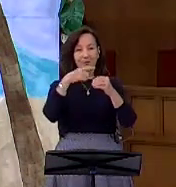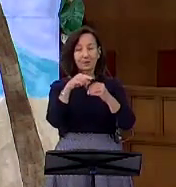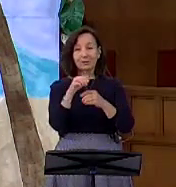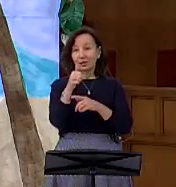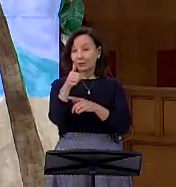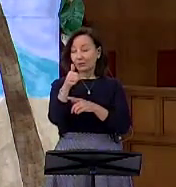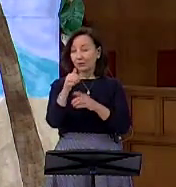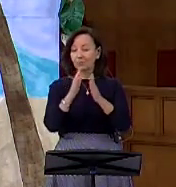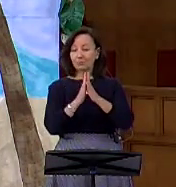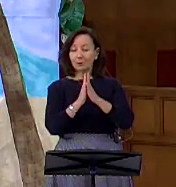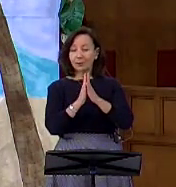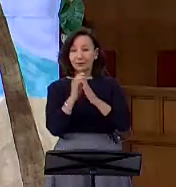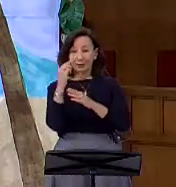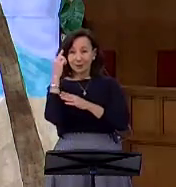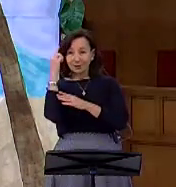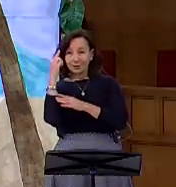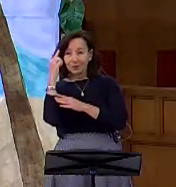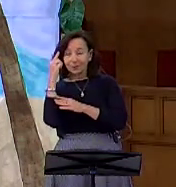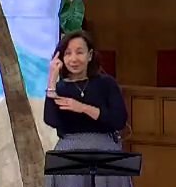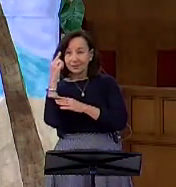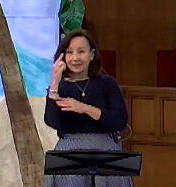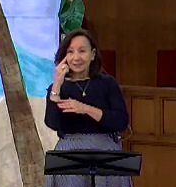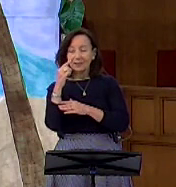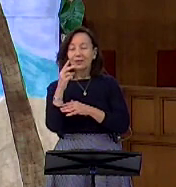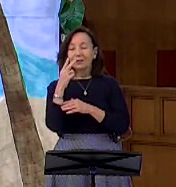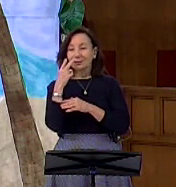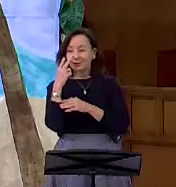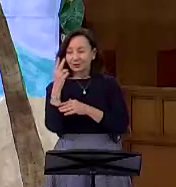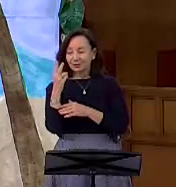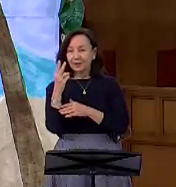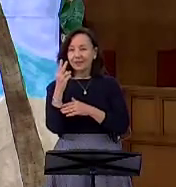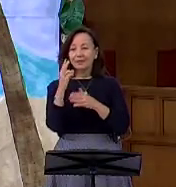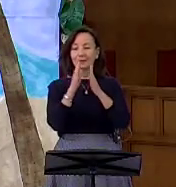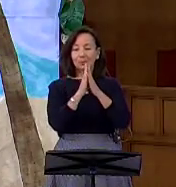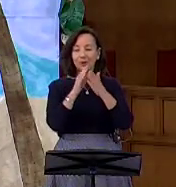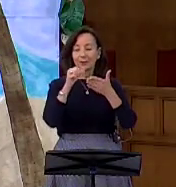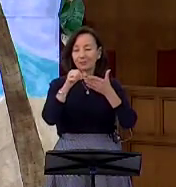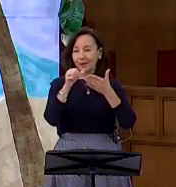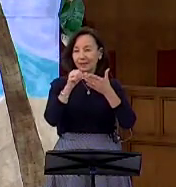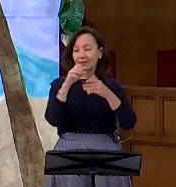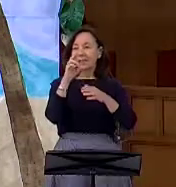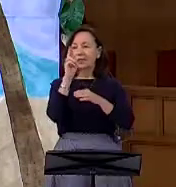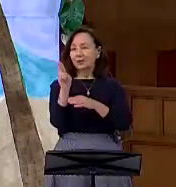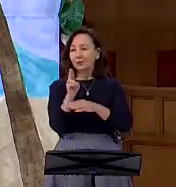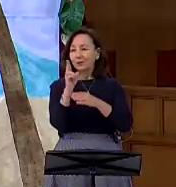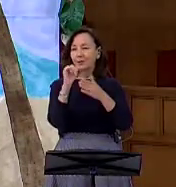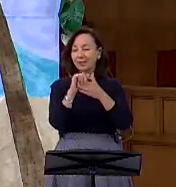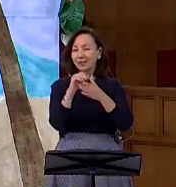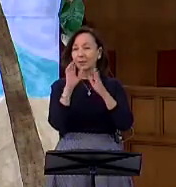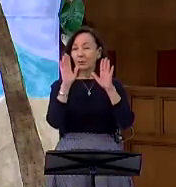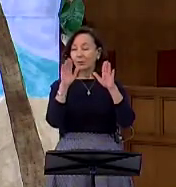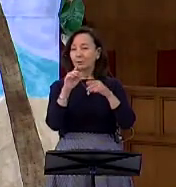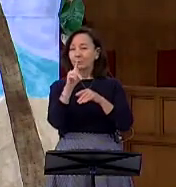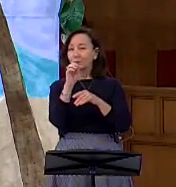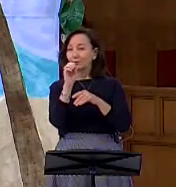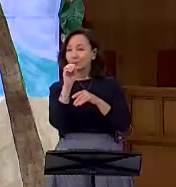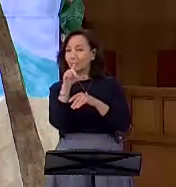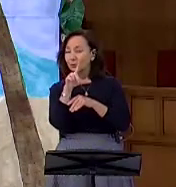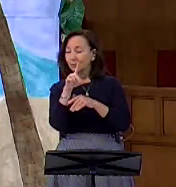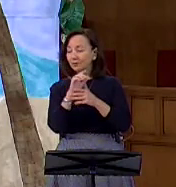own prayer concerns, take a look at that, at the prayer pages, and use that wonderful tool.